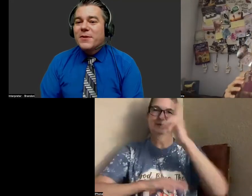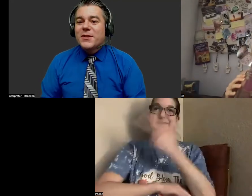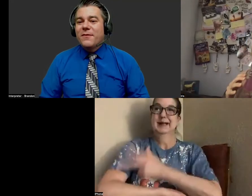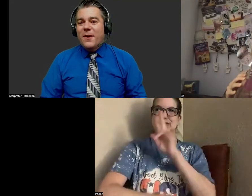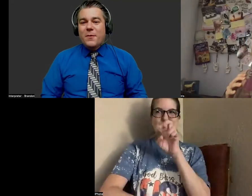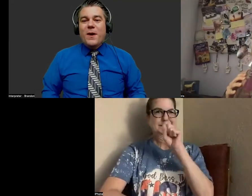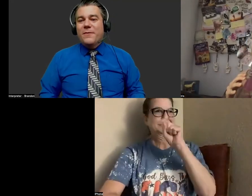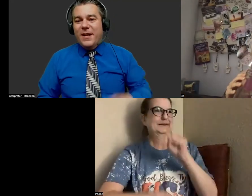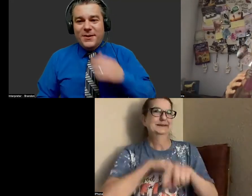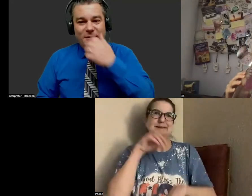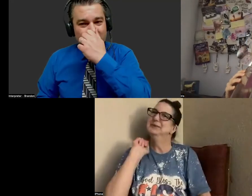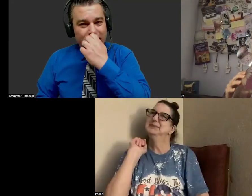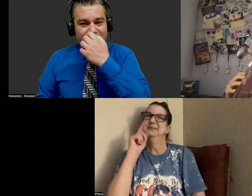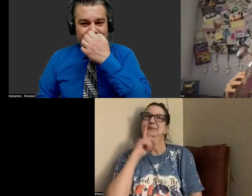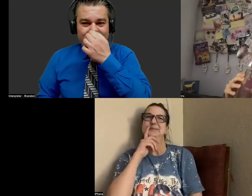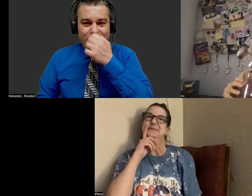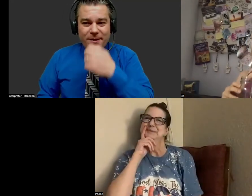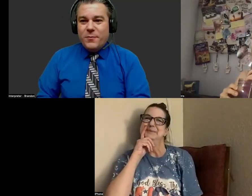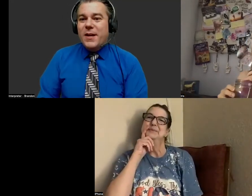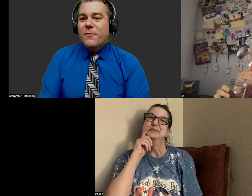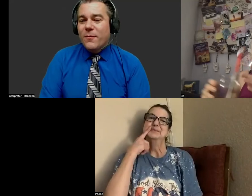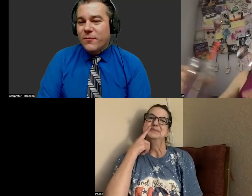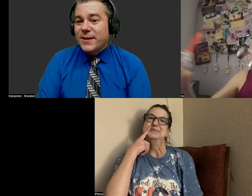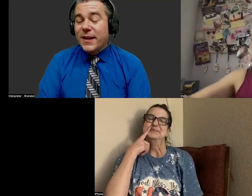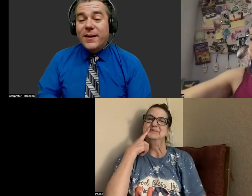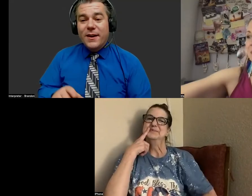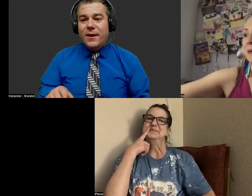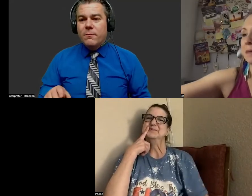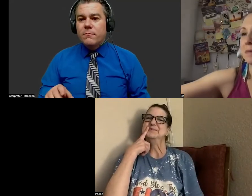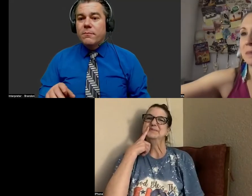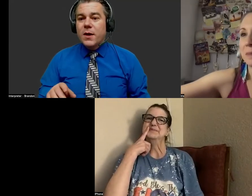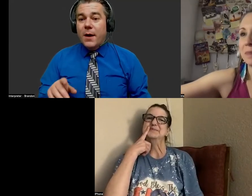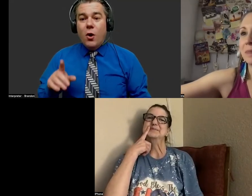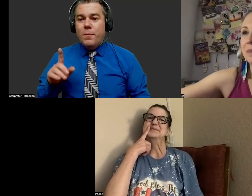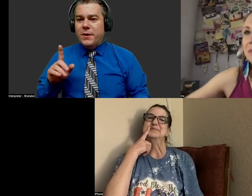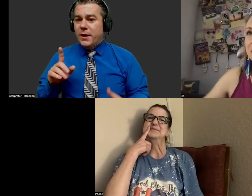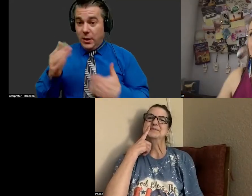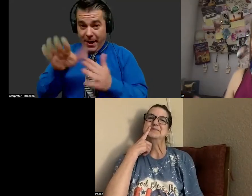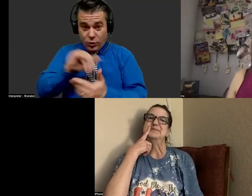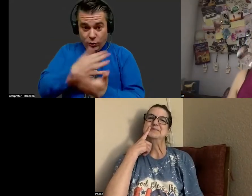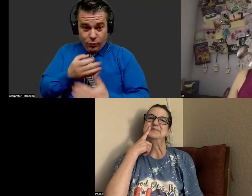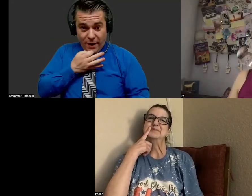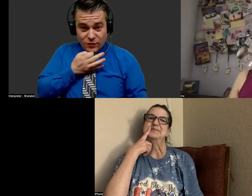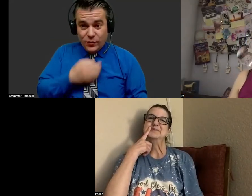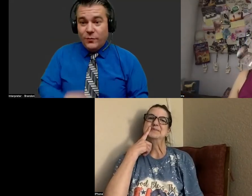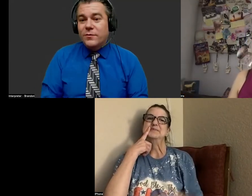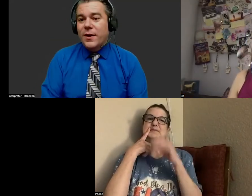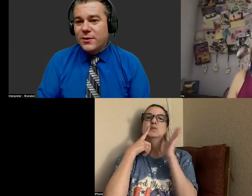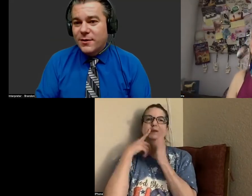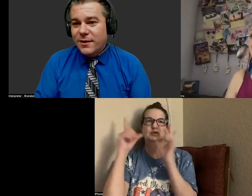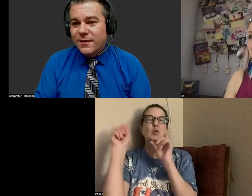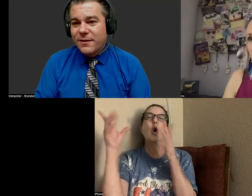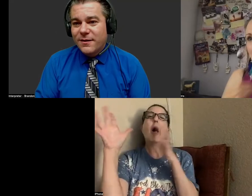But just kind of, I've been waiting for today so that with the 3-day reset. I'm hoping that the package will arrive soon. I